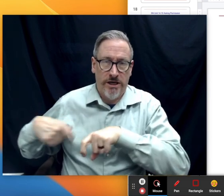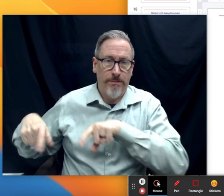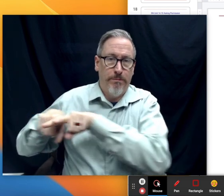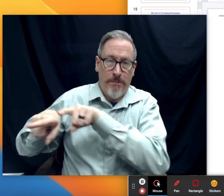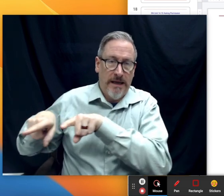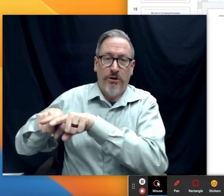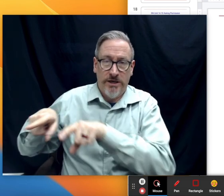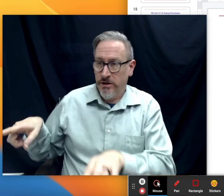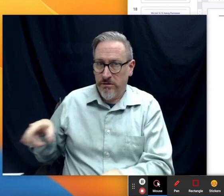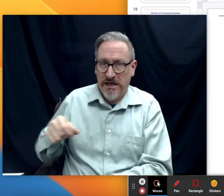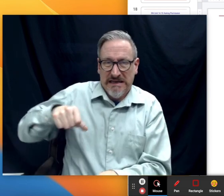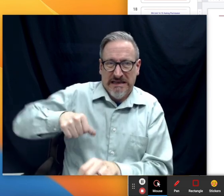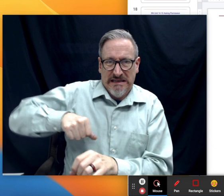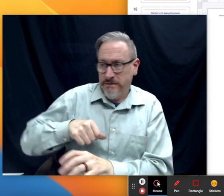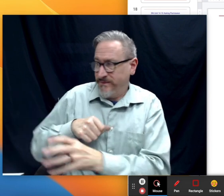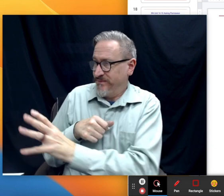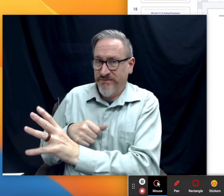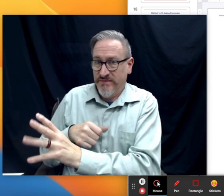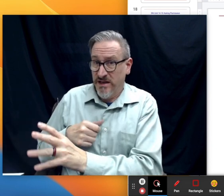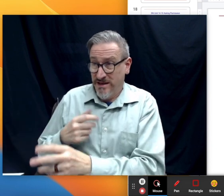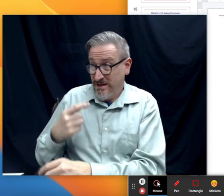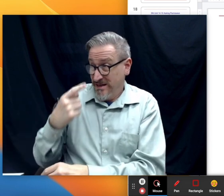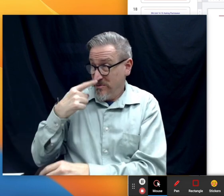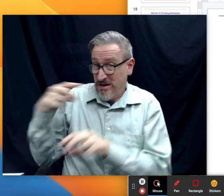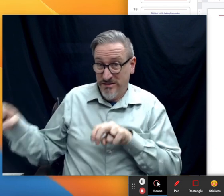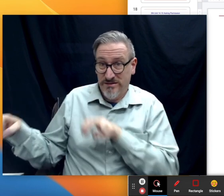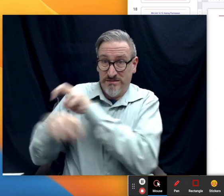we'll keep bumping into each other, right?